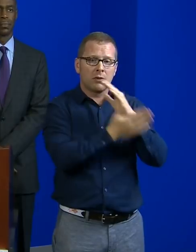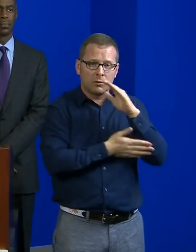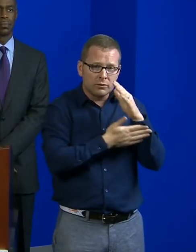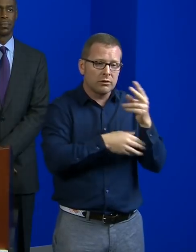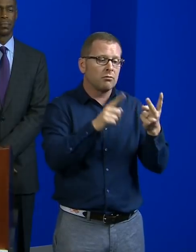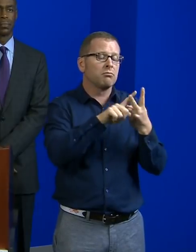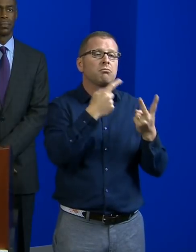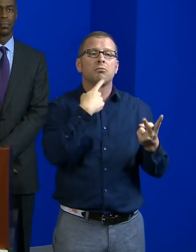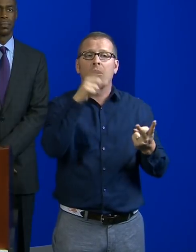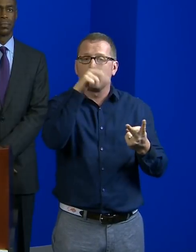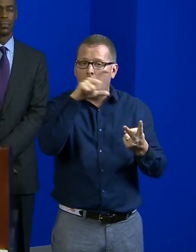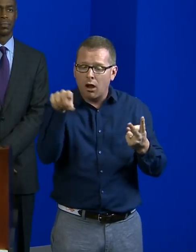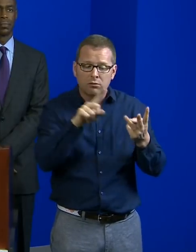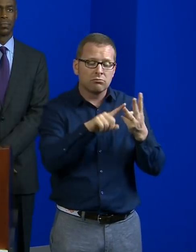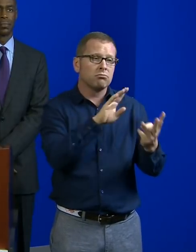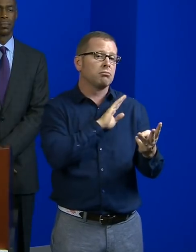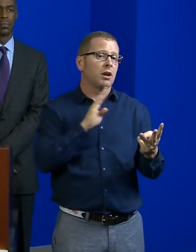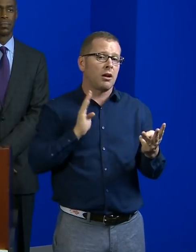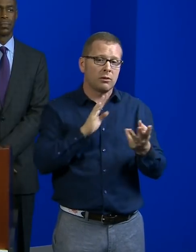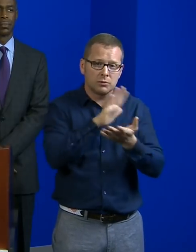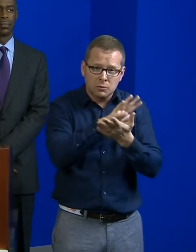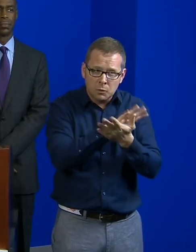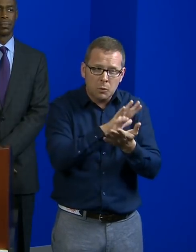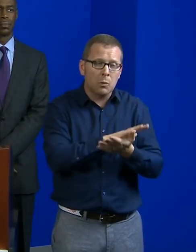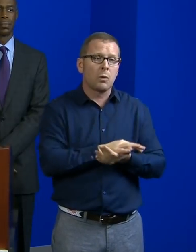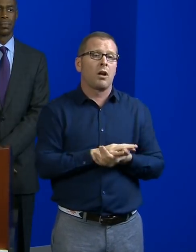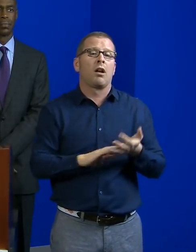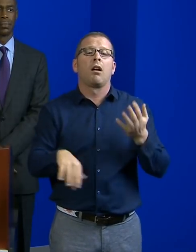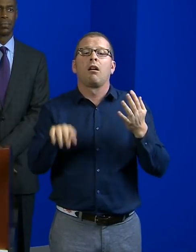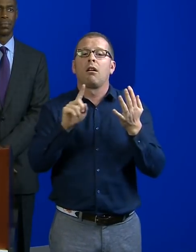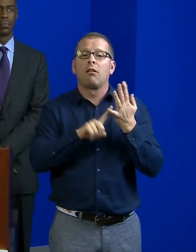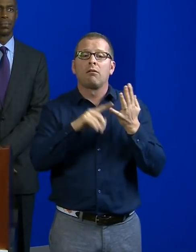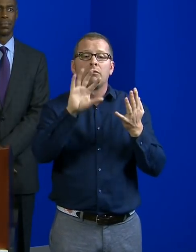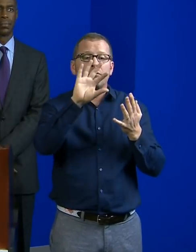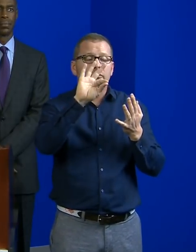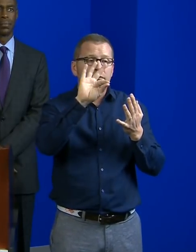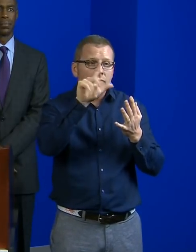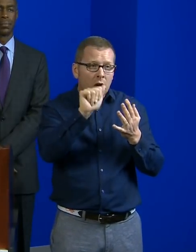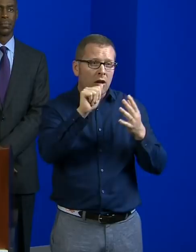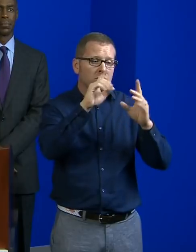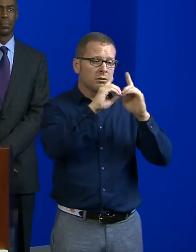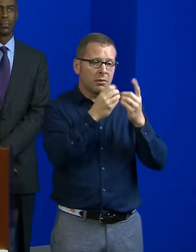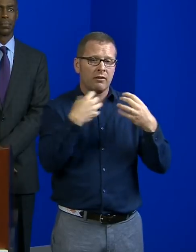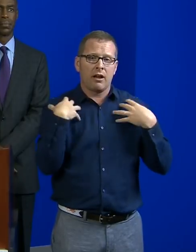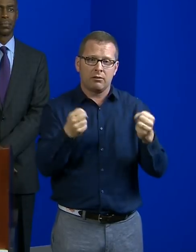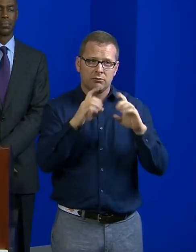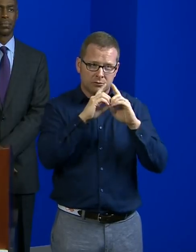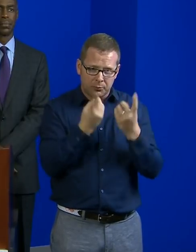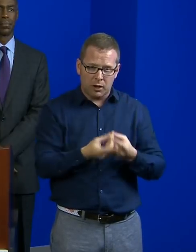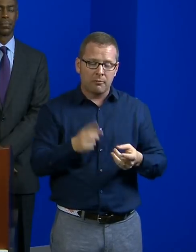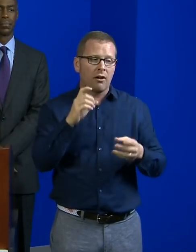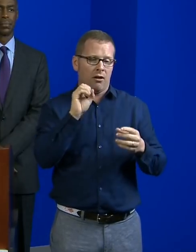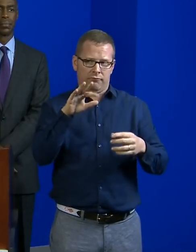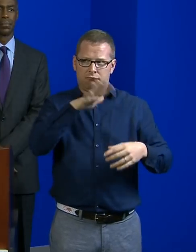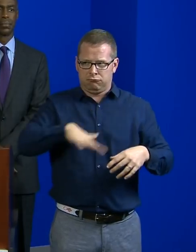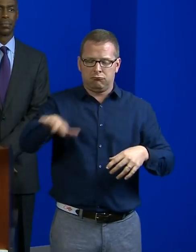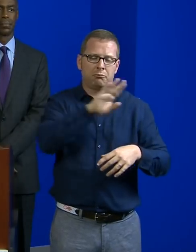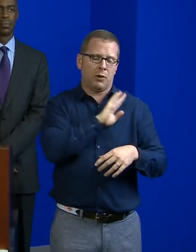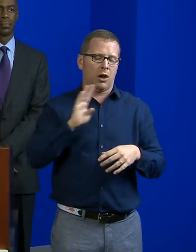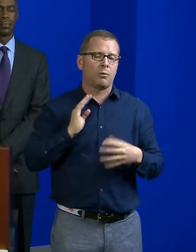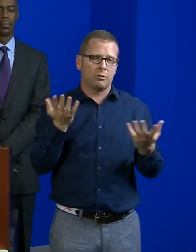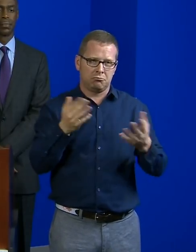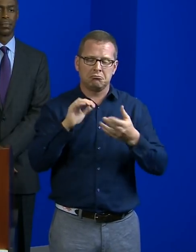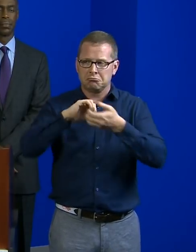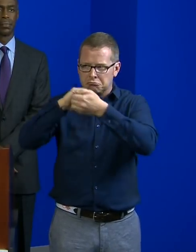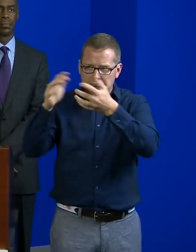safe, short-term place to weather the storm, but you must bring items to ensure that your personal comfort,